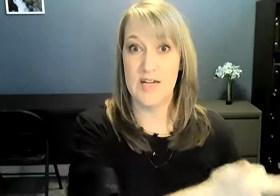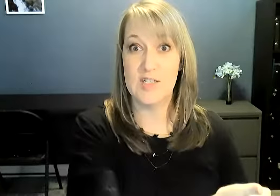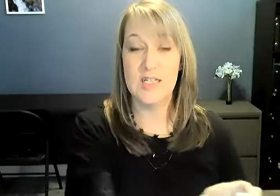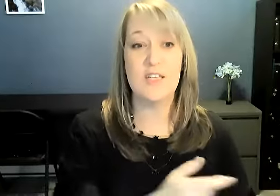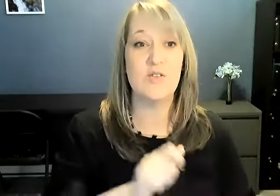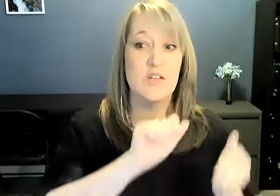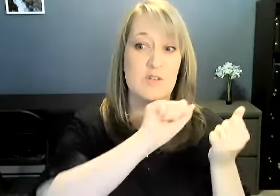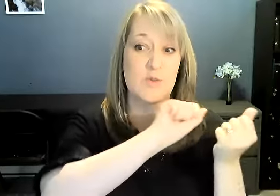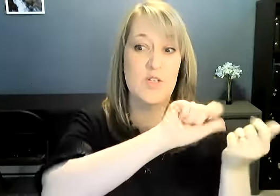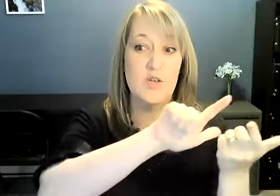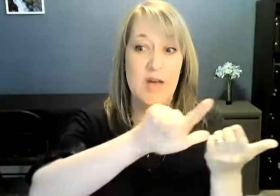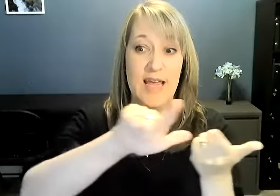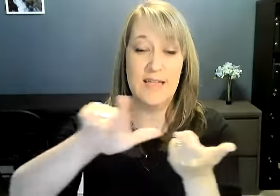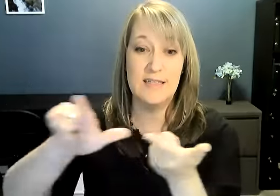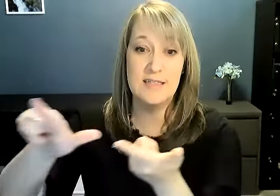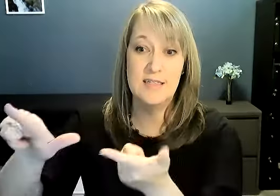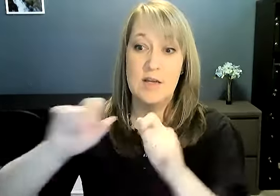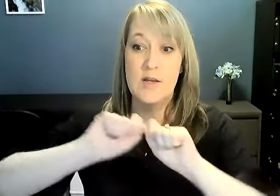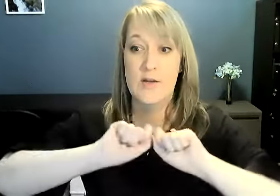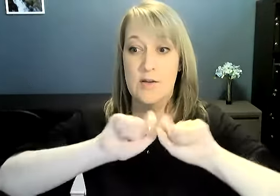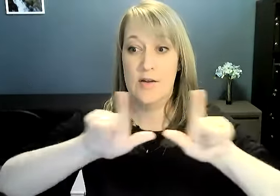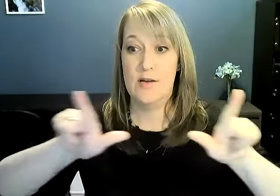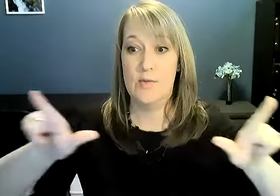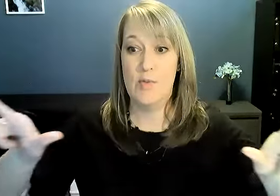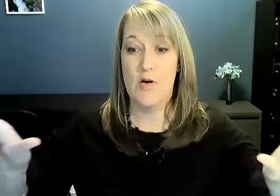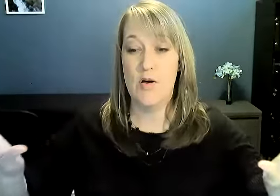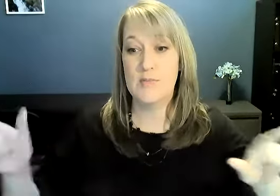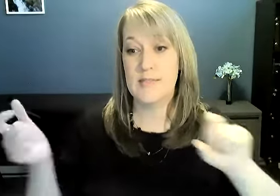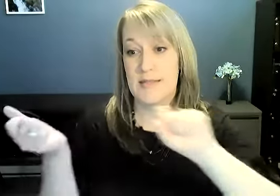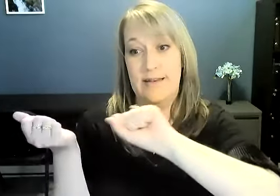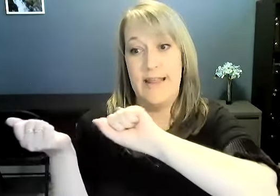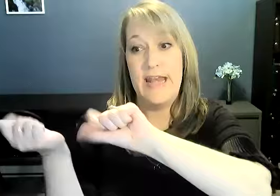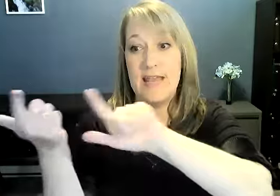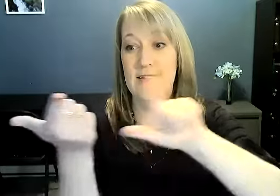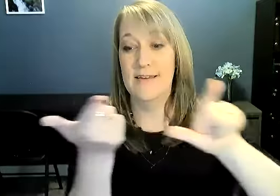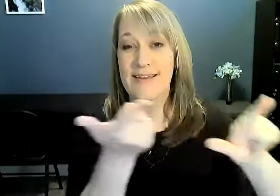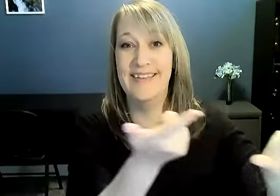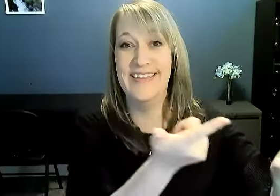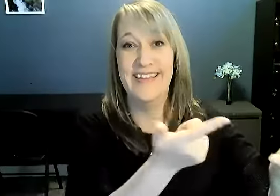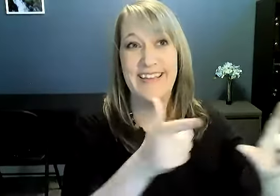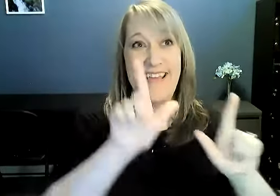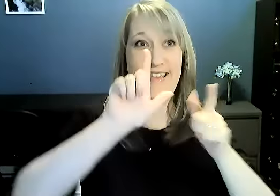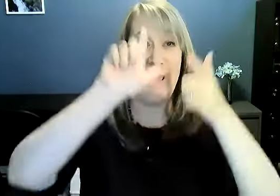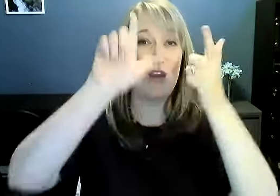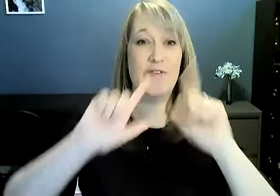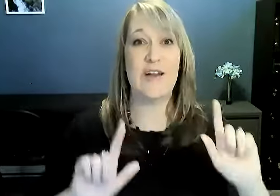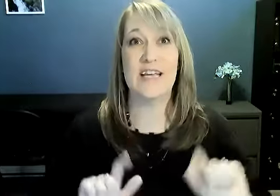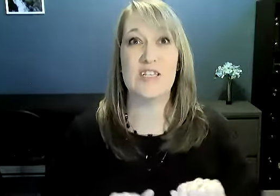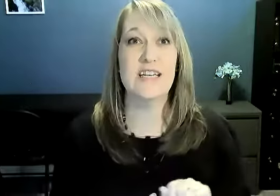direction. You can do it with 2 hands, with palms at any any variation. If